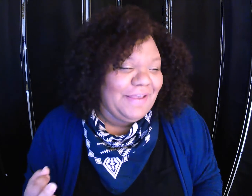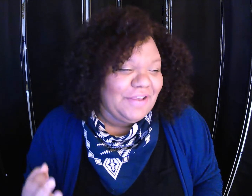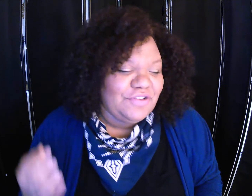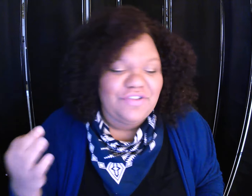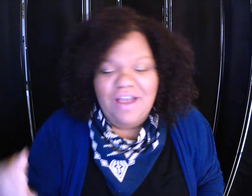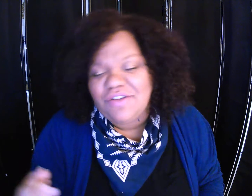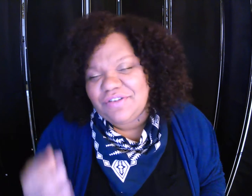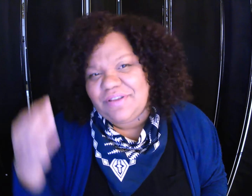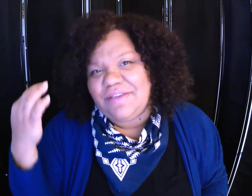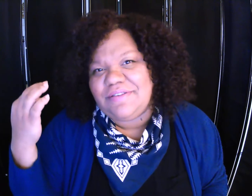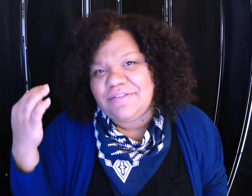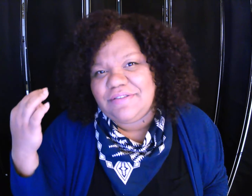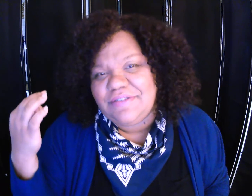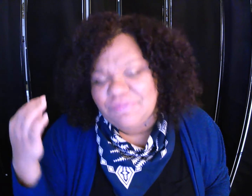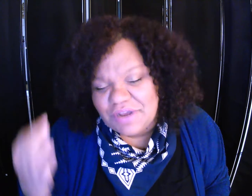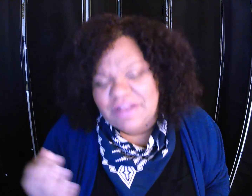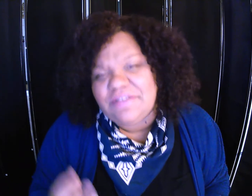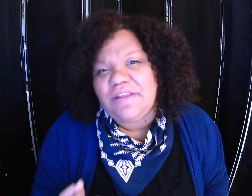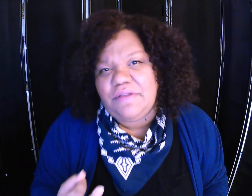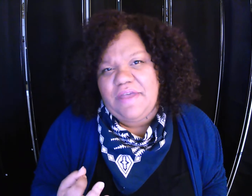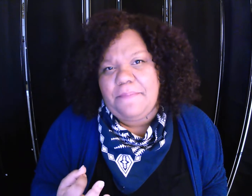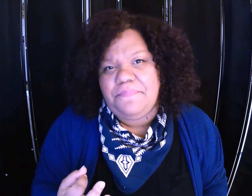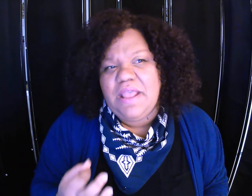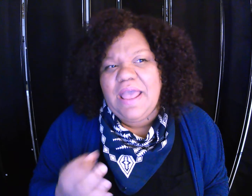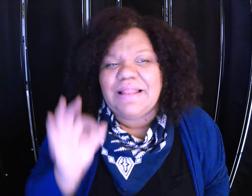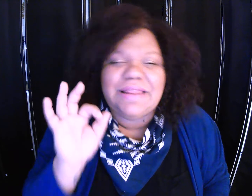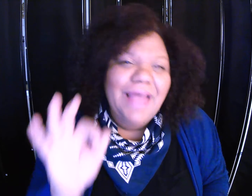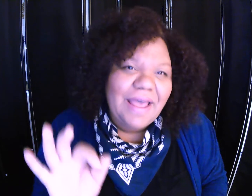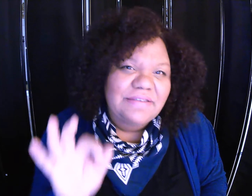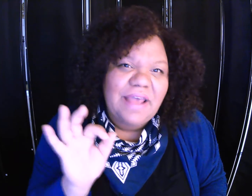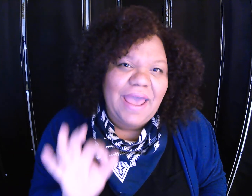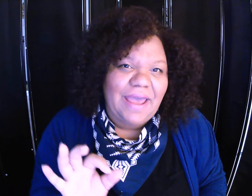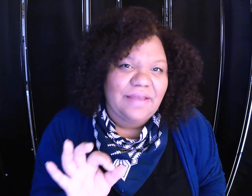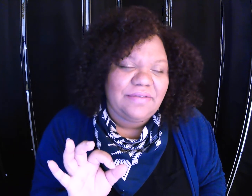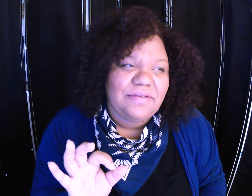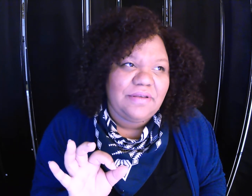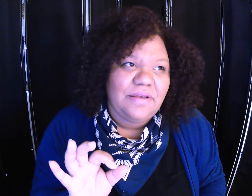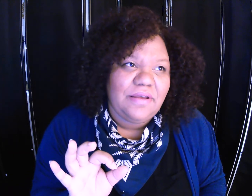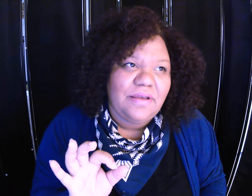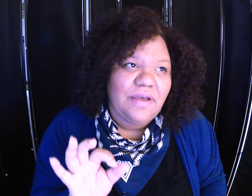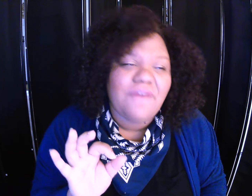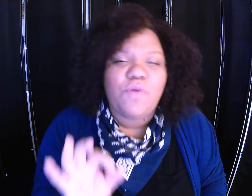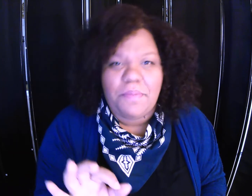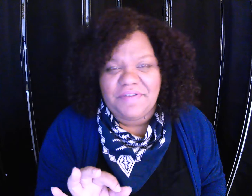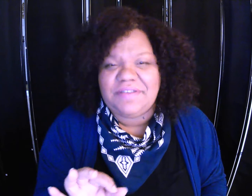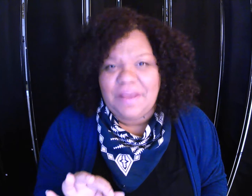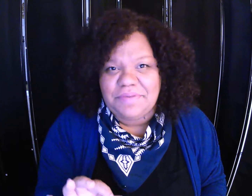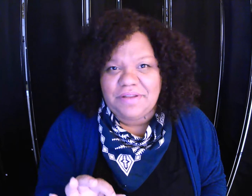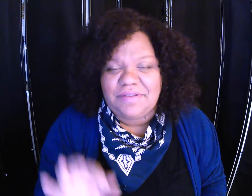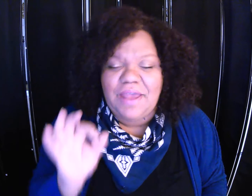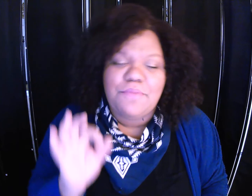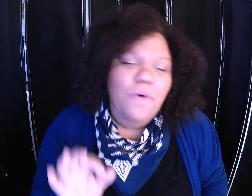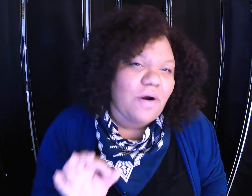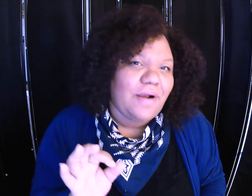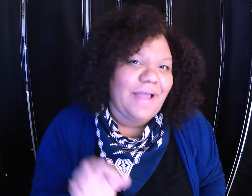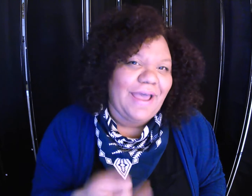she challenges us to reconsider them less as a form of acceptance and more as